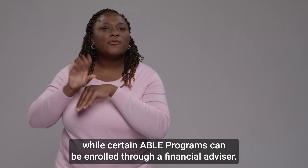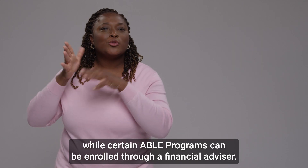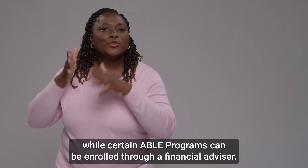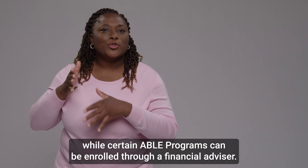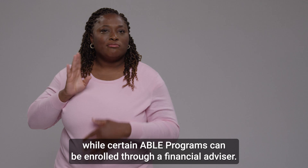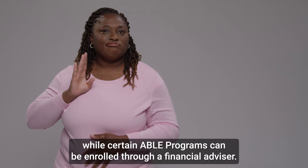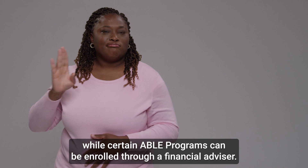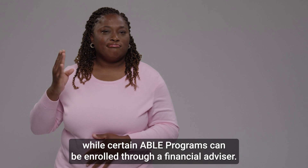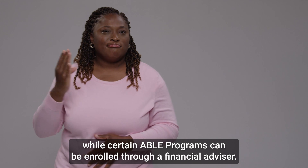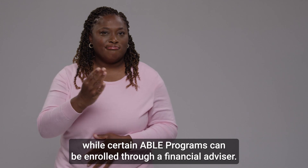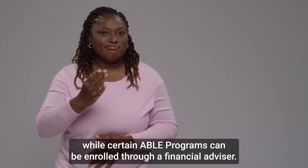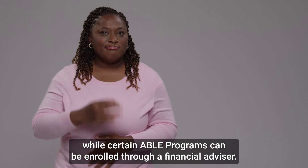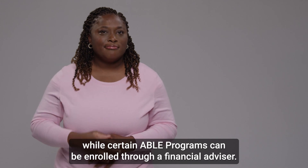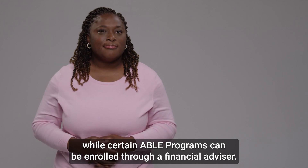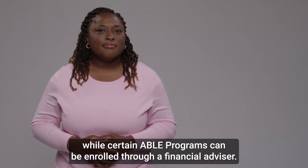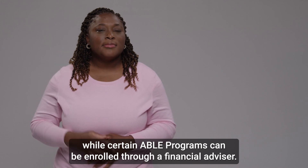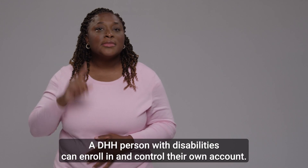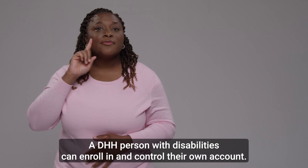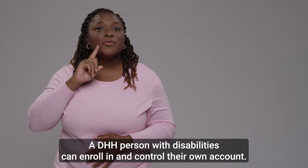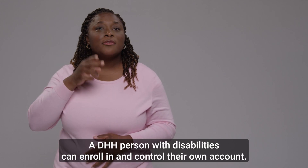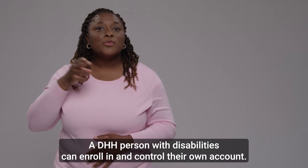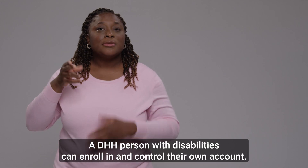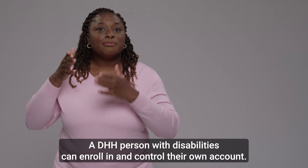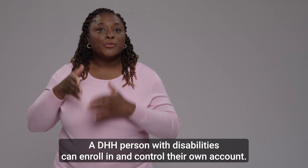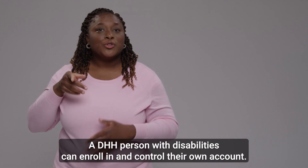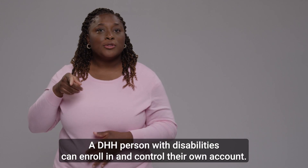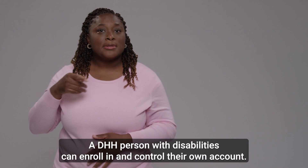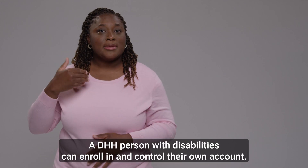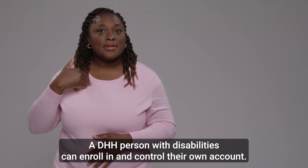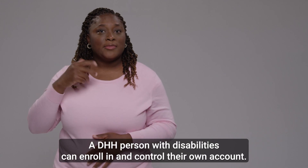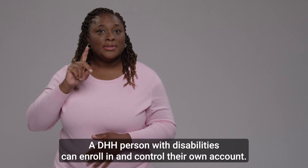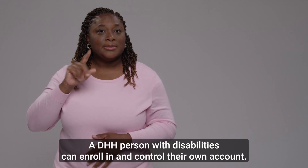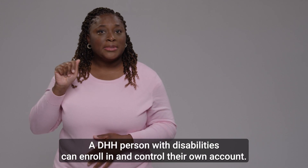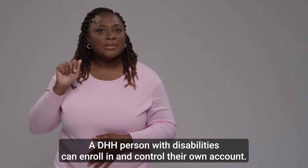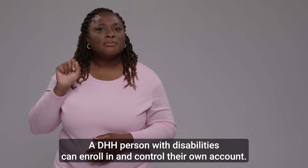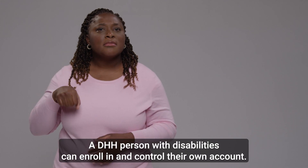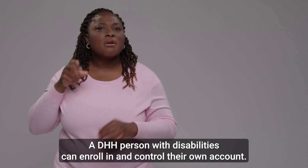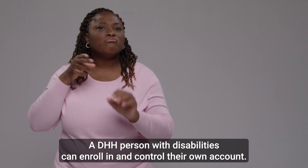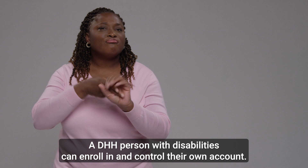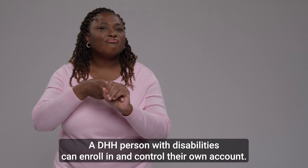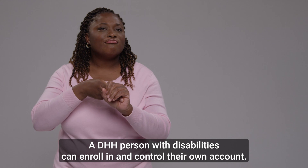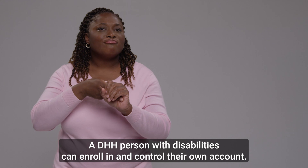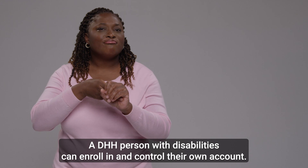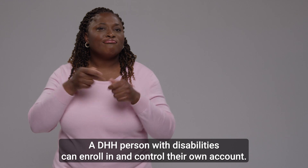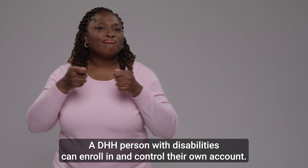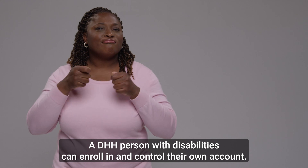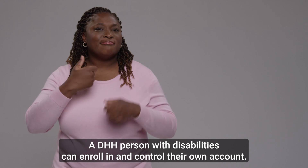financial advisor. A deaf or hard of hearing person with disabilities can enroll in and control their